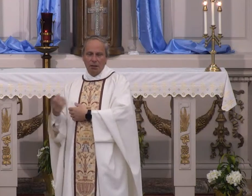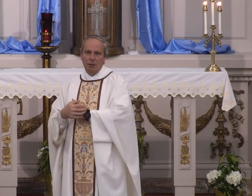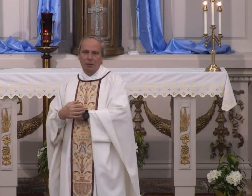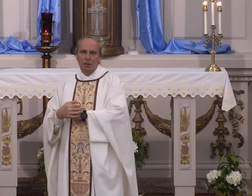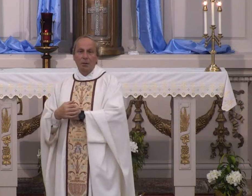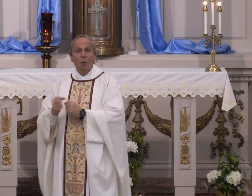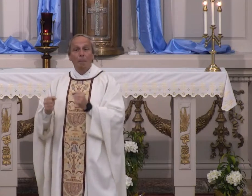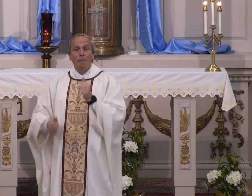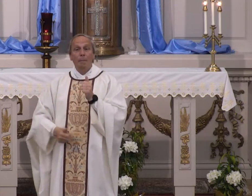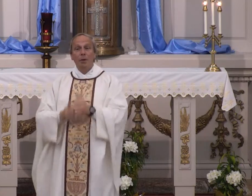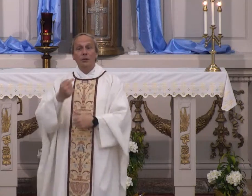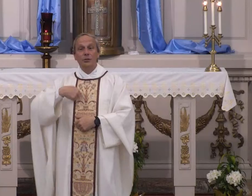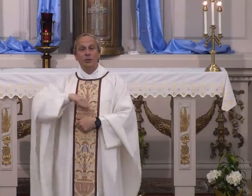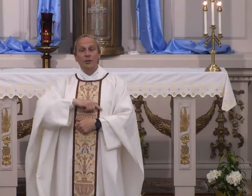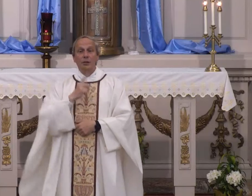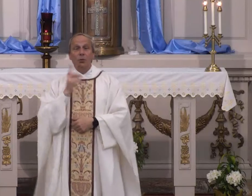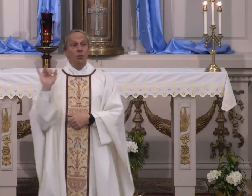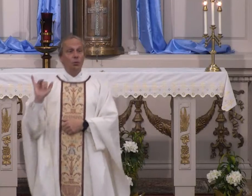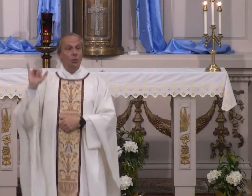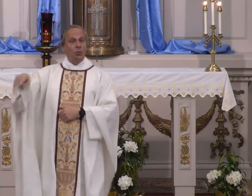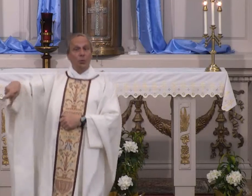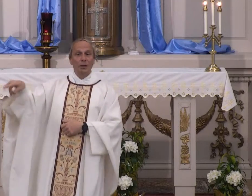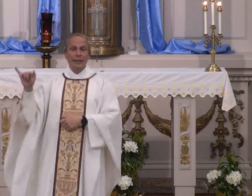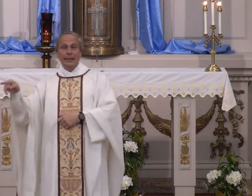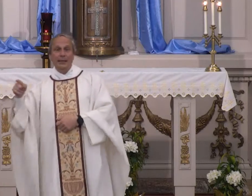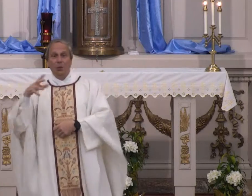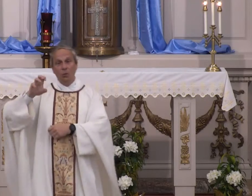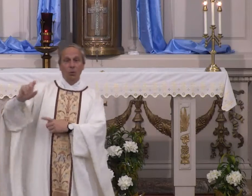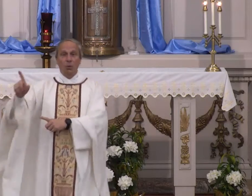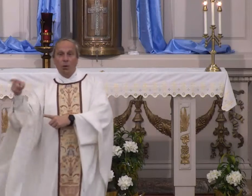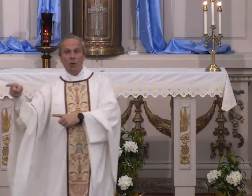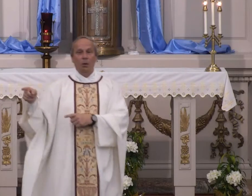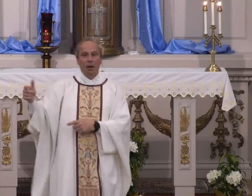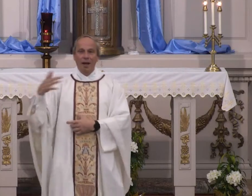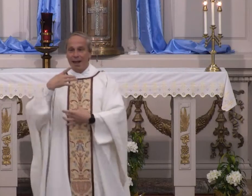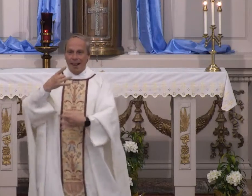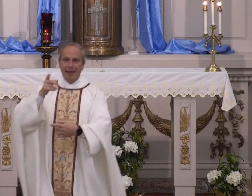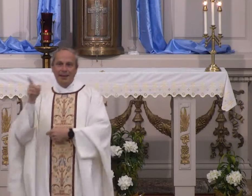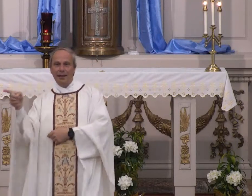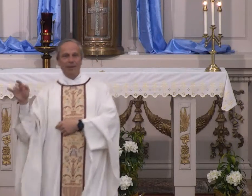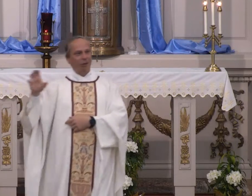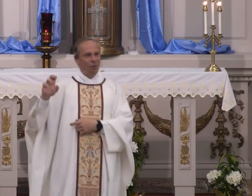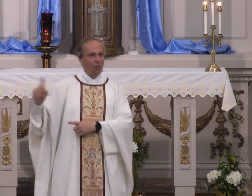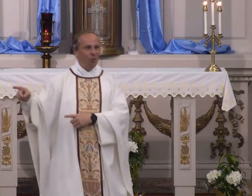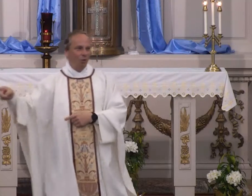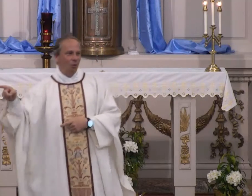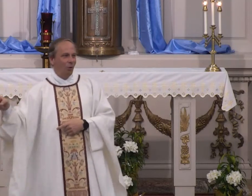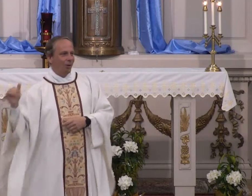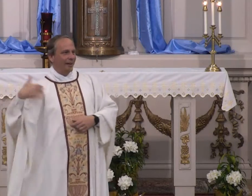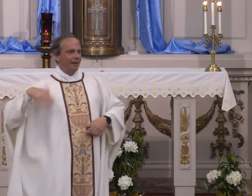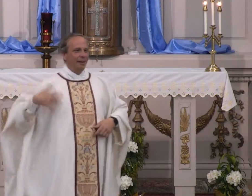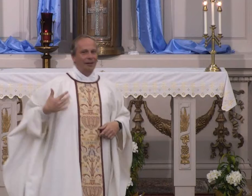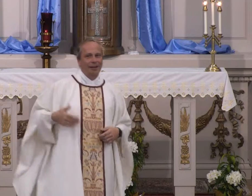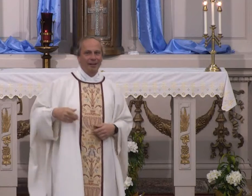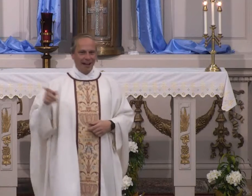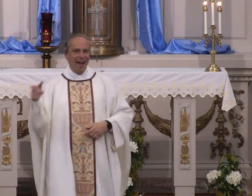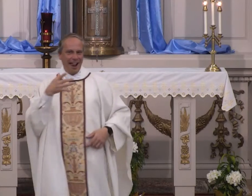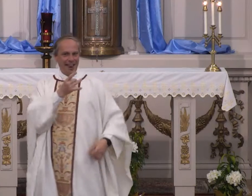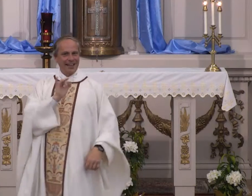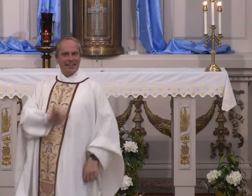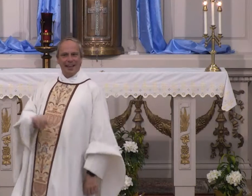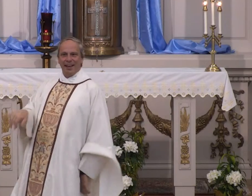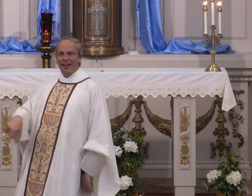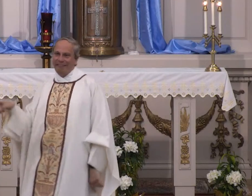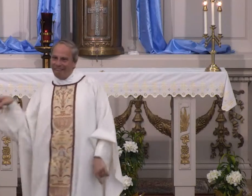ago. This is a saint of our modern times. You know, and maybe we could just idolize him and say, oh, he's